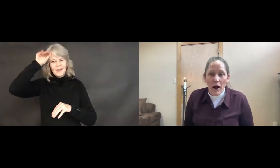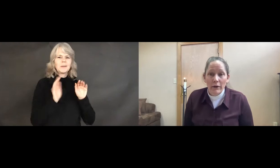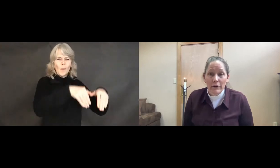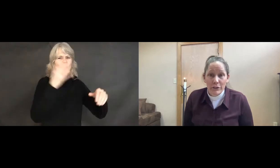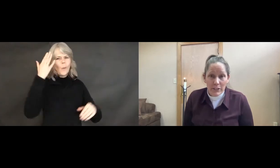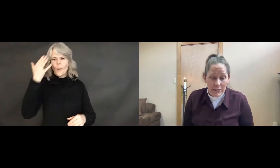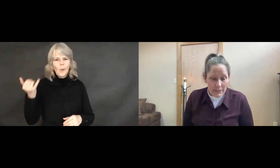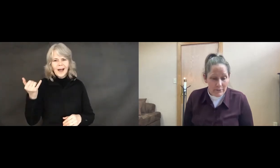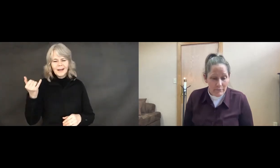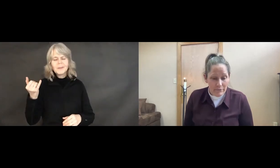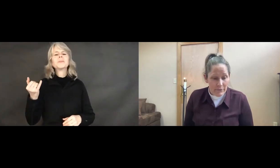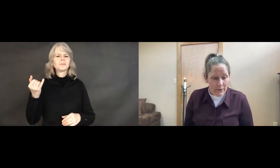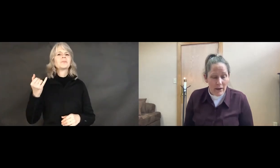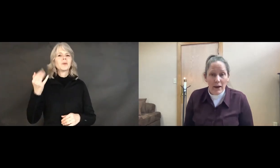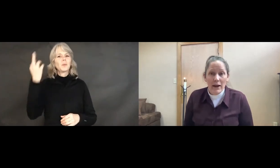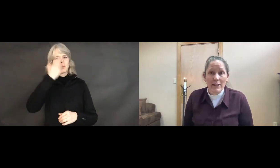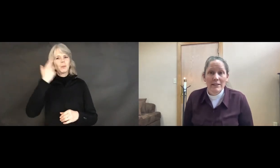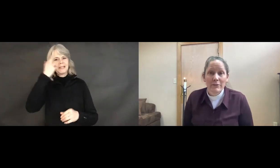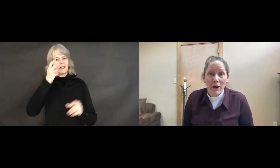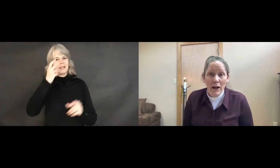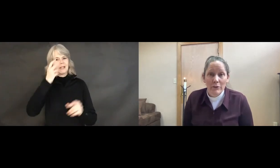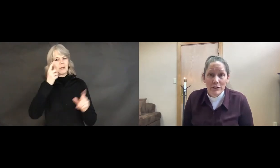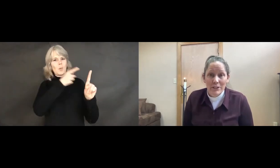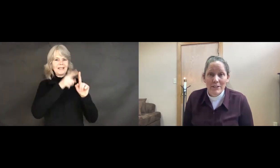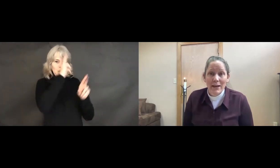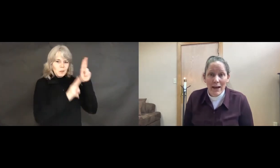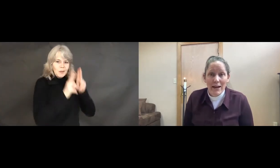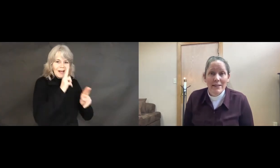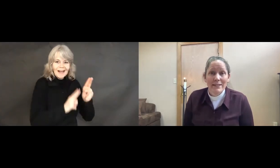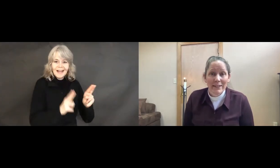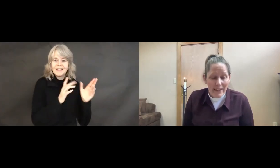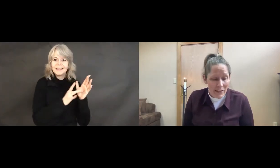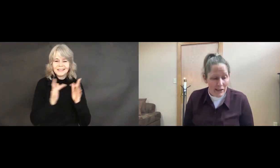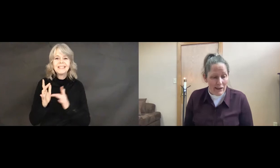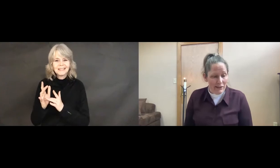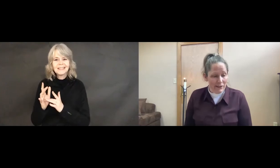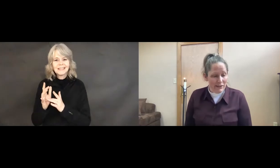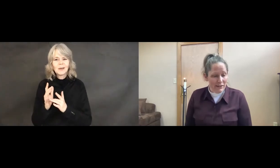honor Jesus. And it's to honor Jesus as a king.